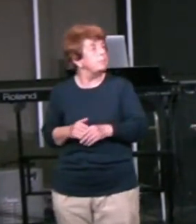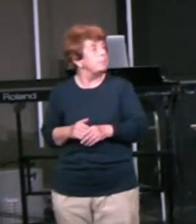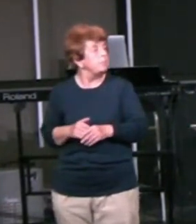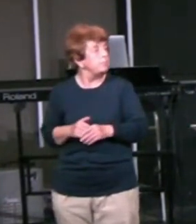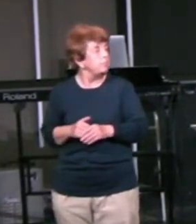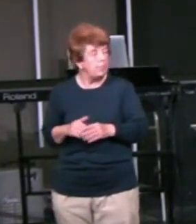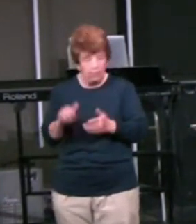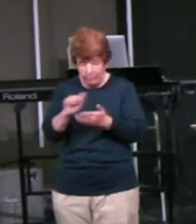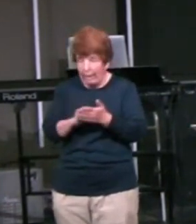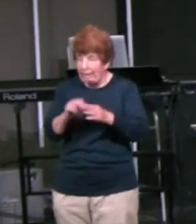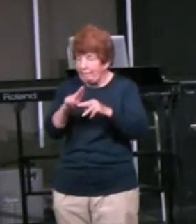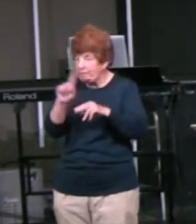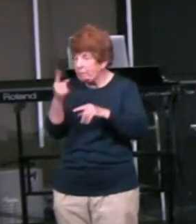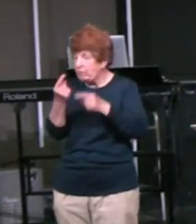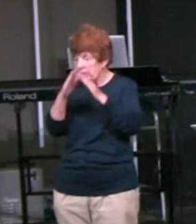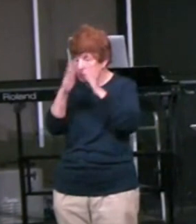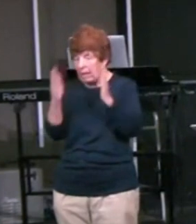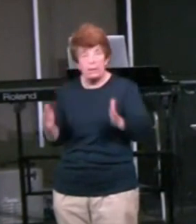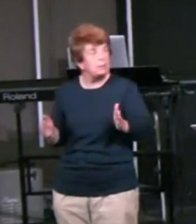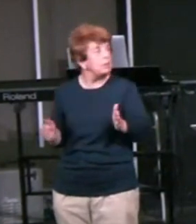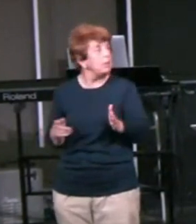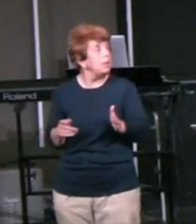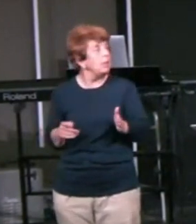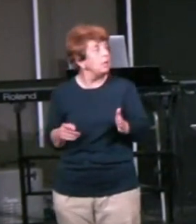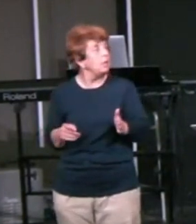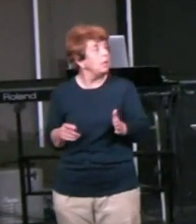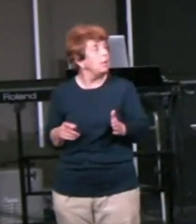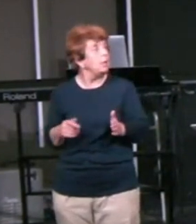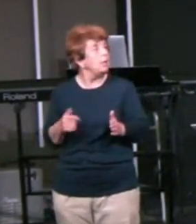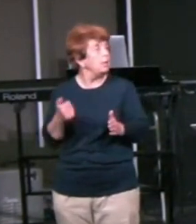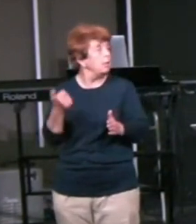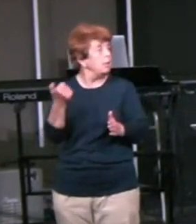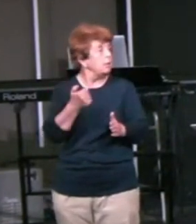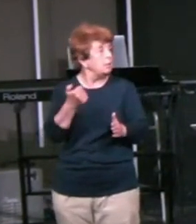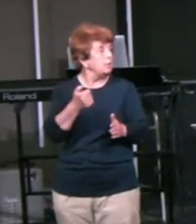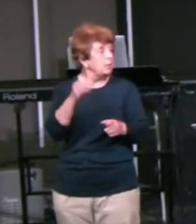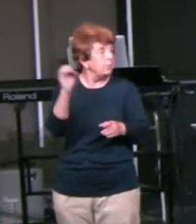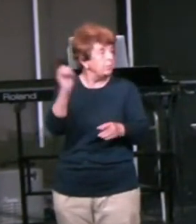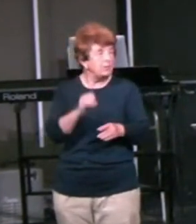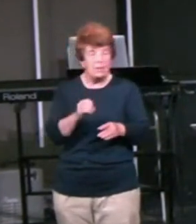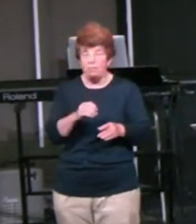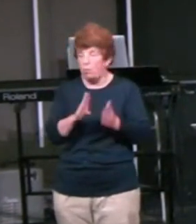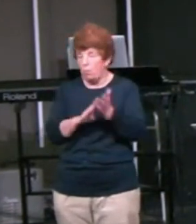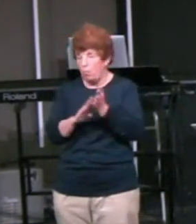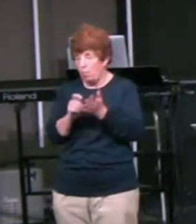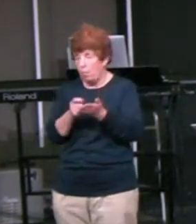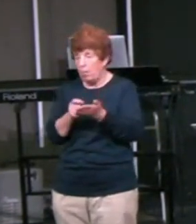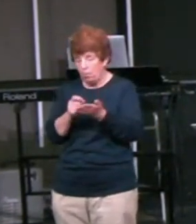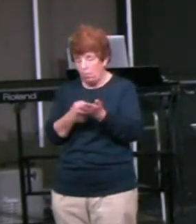buying our first house at a ridiculous mortgage rate of something like 16%.